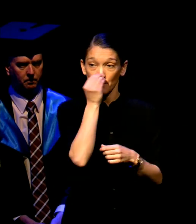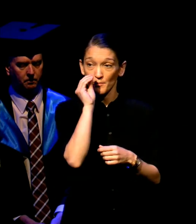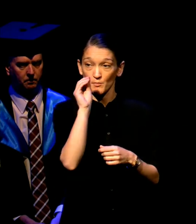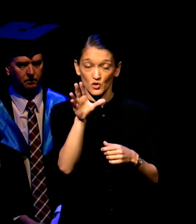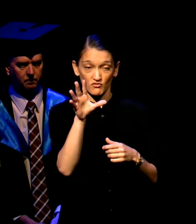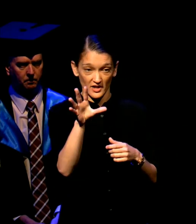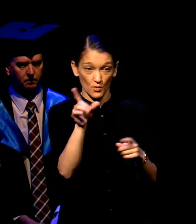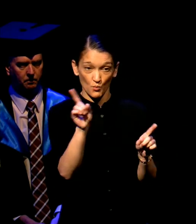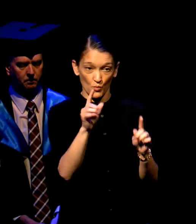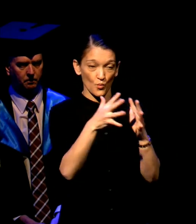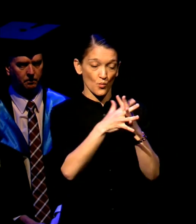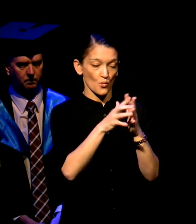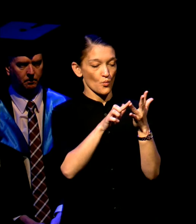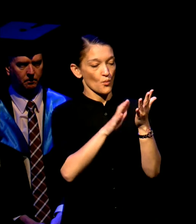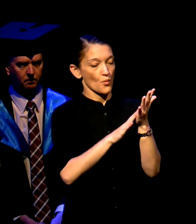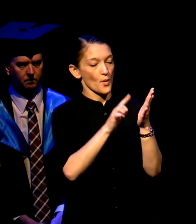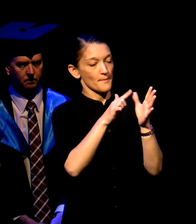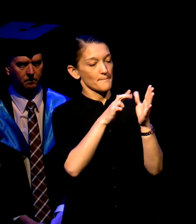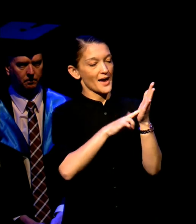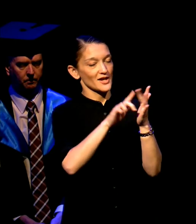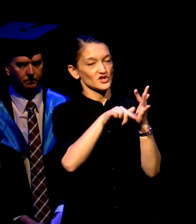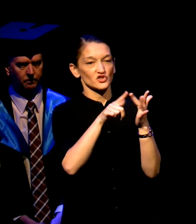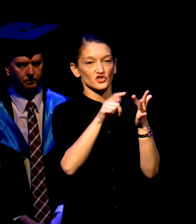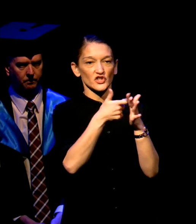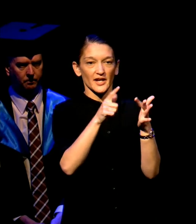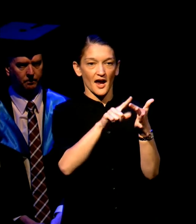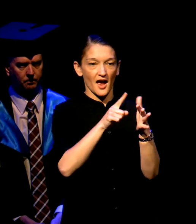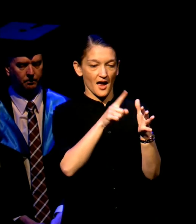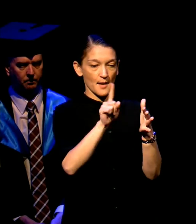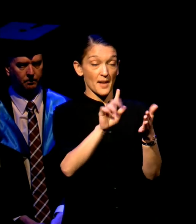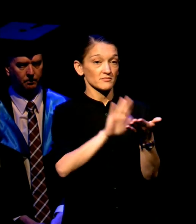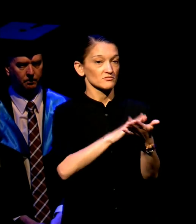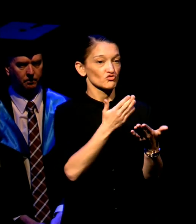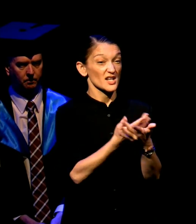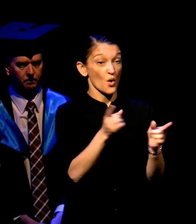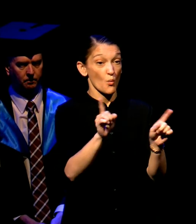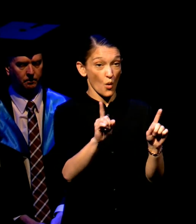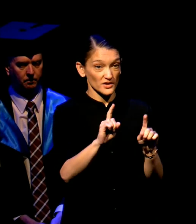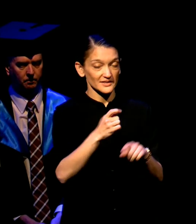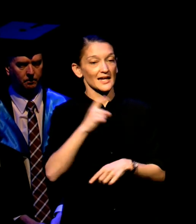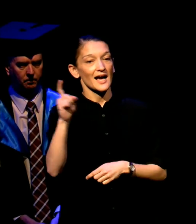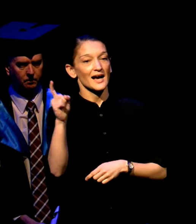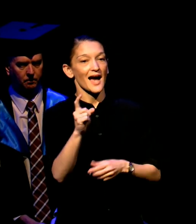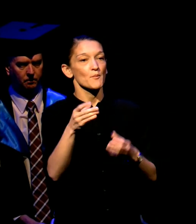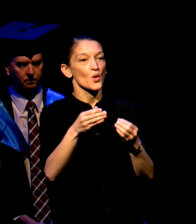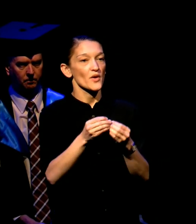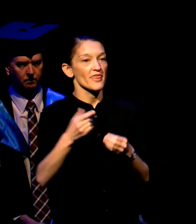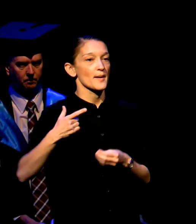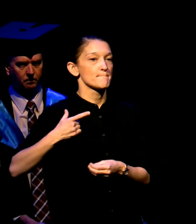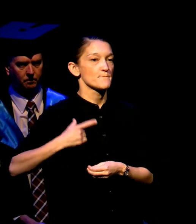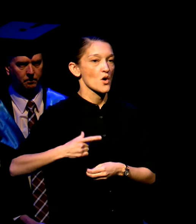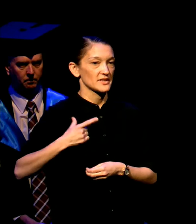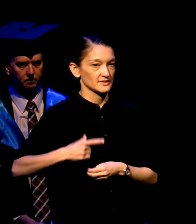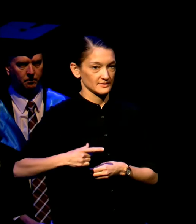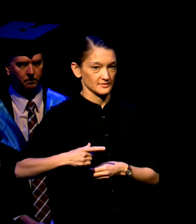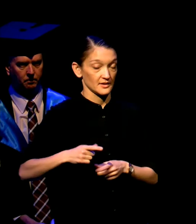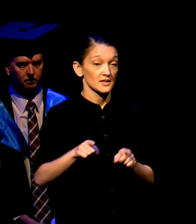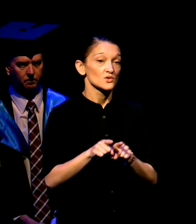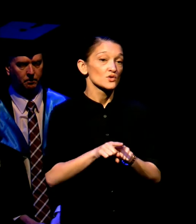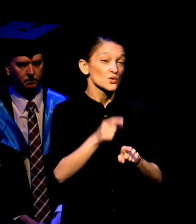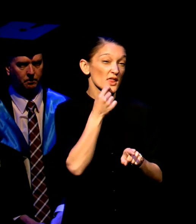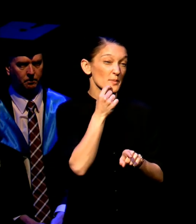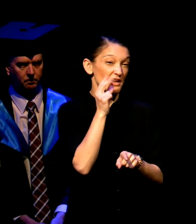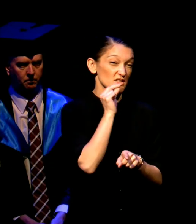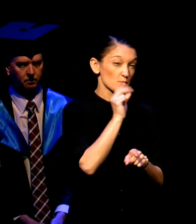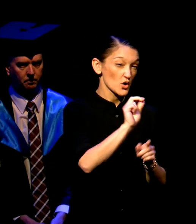is Wominjeeka, but its translation to English is to come with purpose. It's also a spoken contract between the Bunurong people